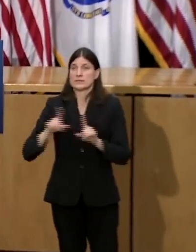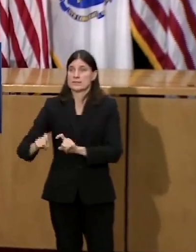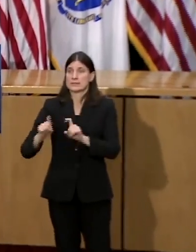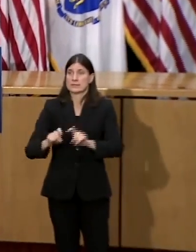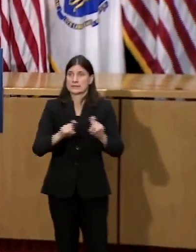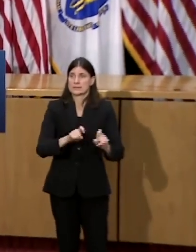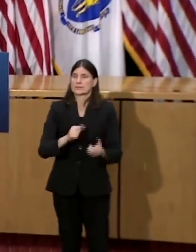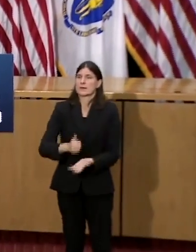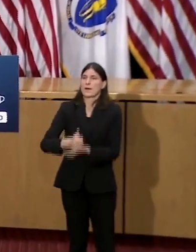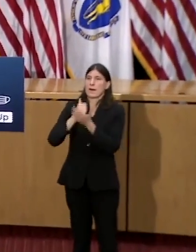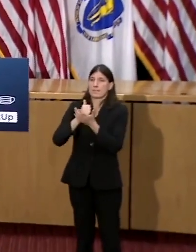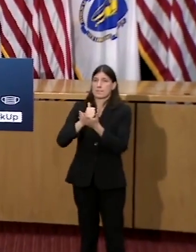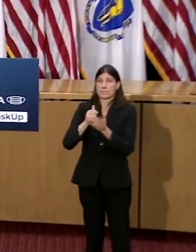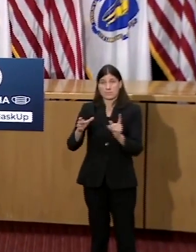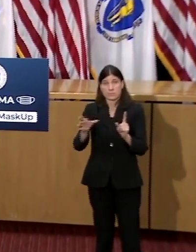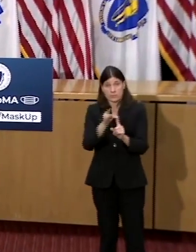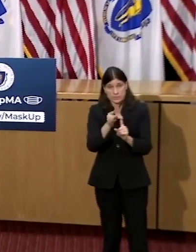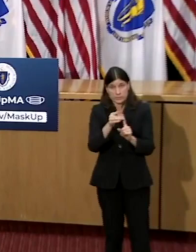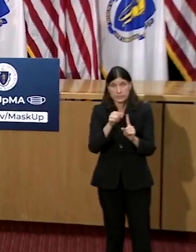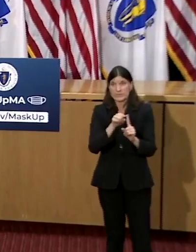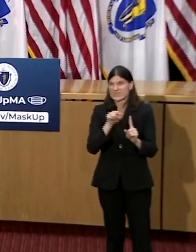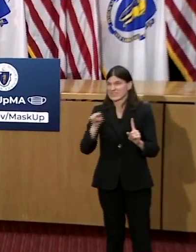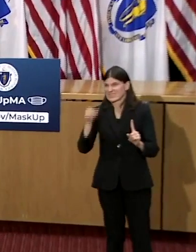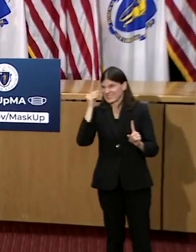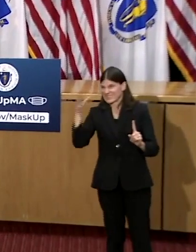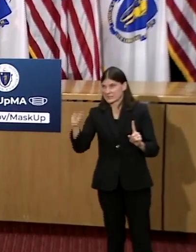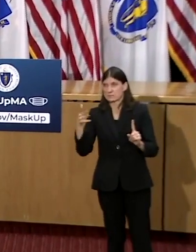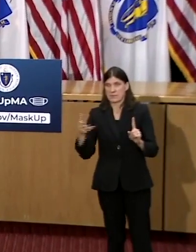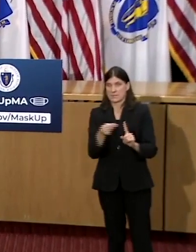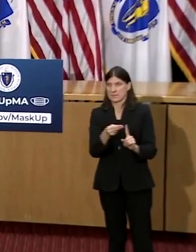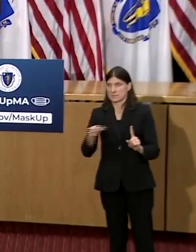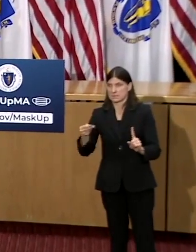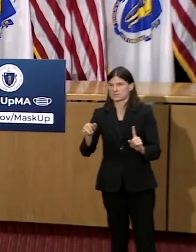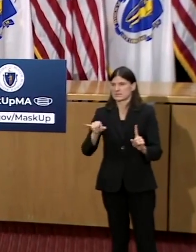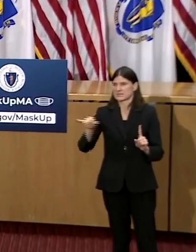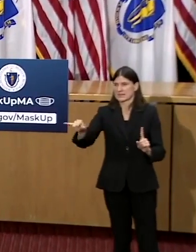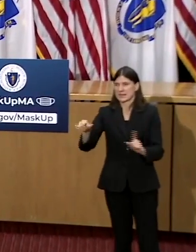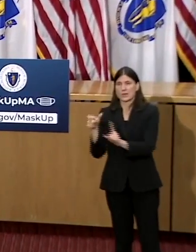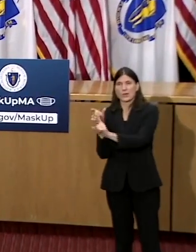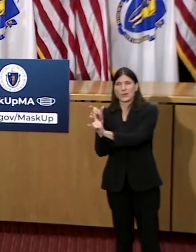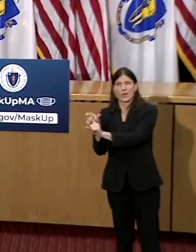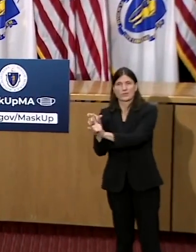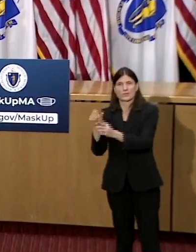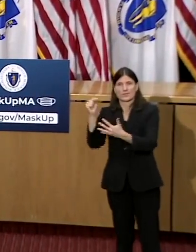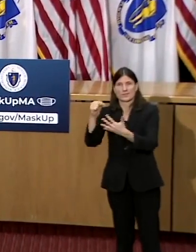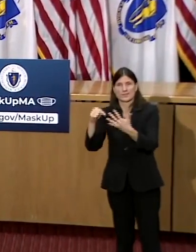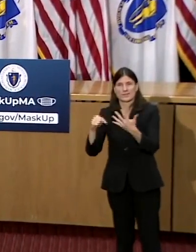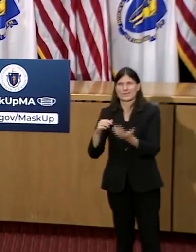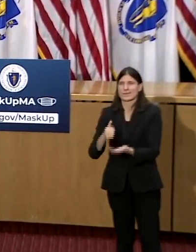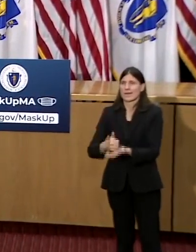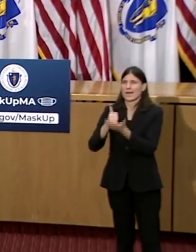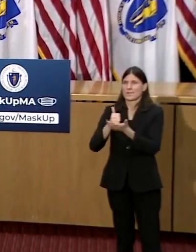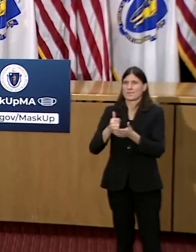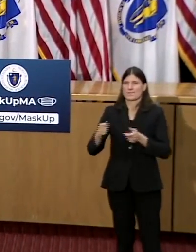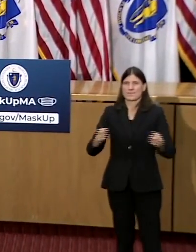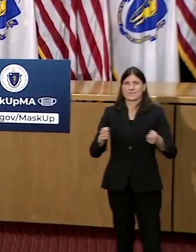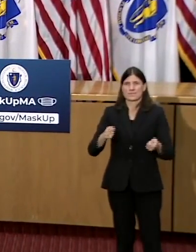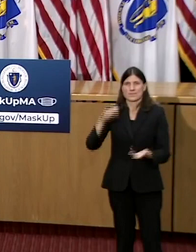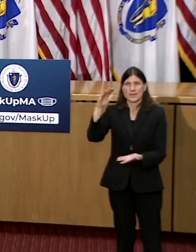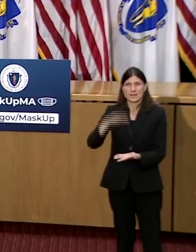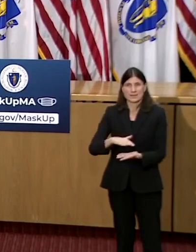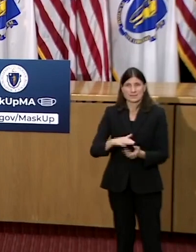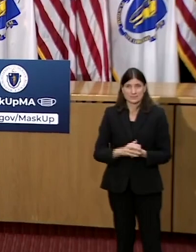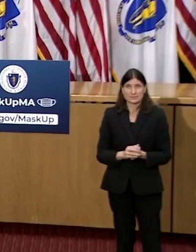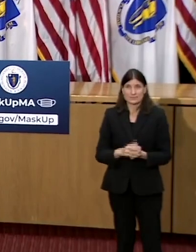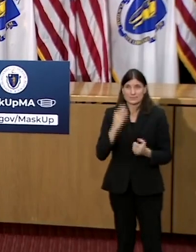But we don't want you not to test to find cases, and we want to give you credit if you're testing a lot for the fact that your